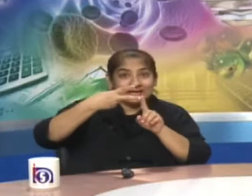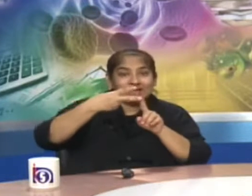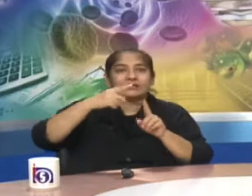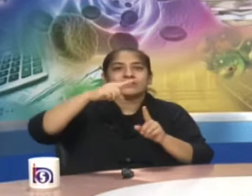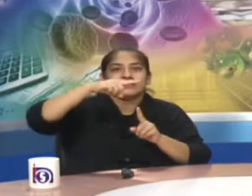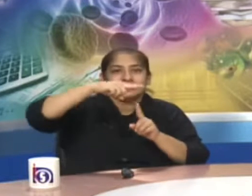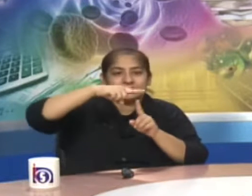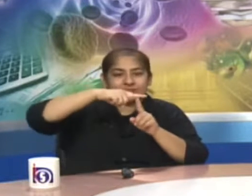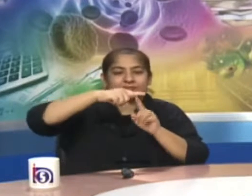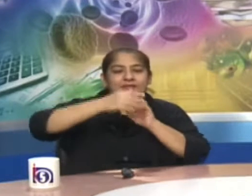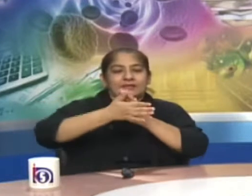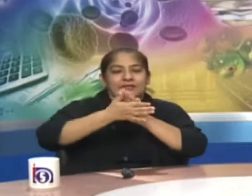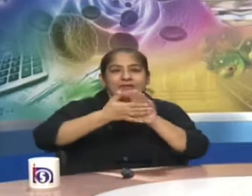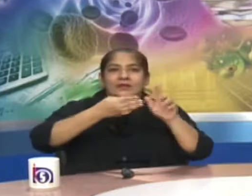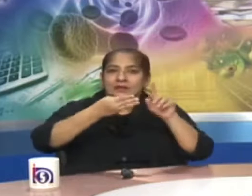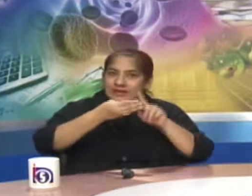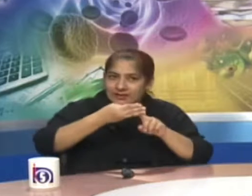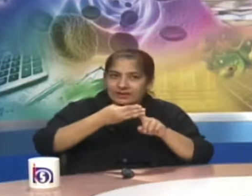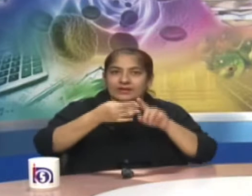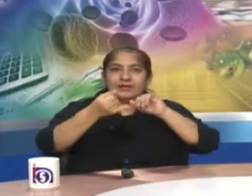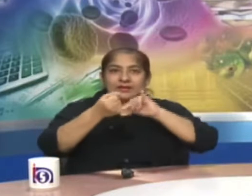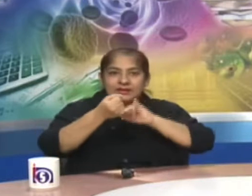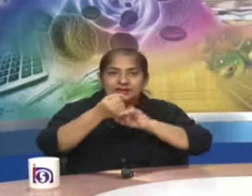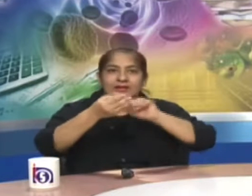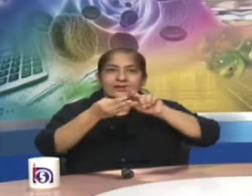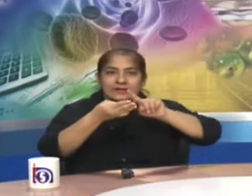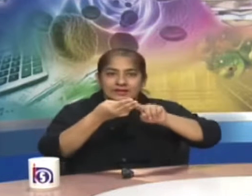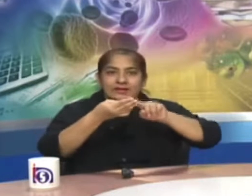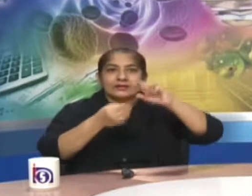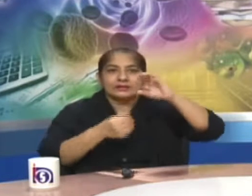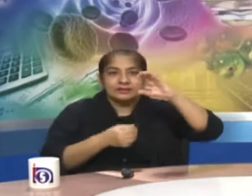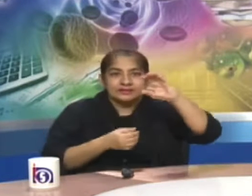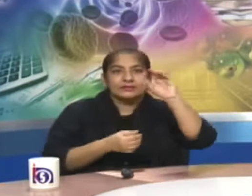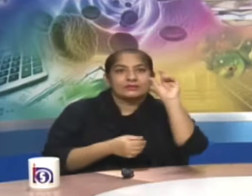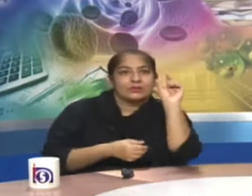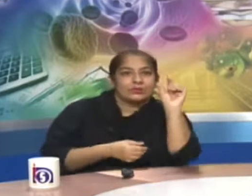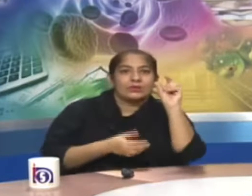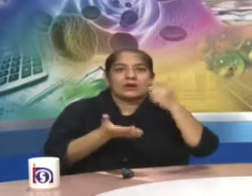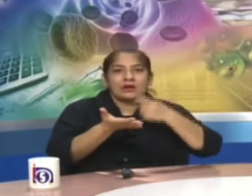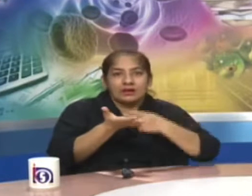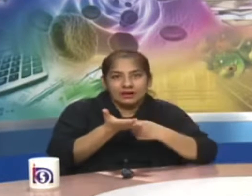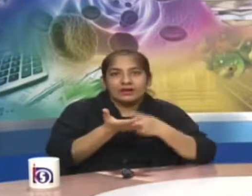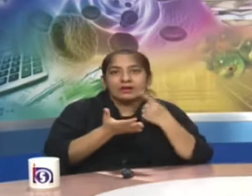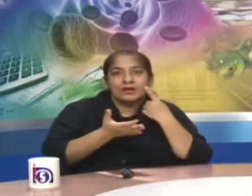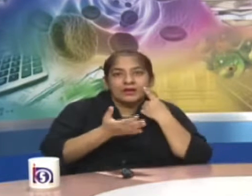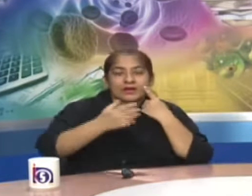Below that you can see the Securities Regulation Act.